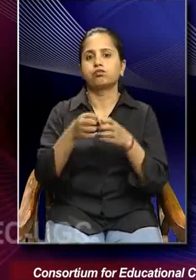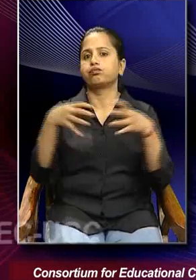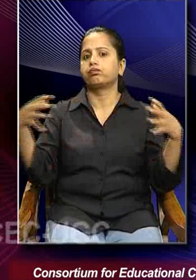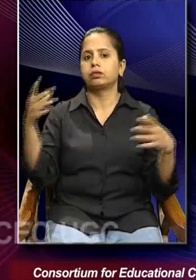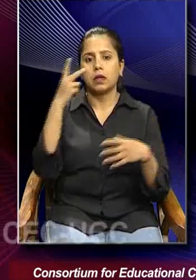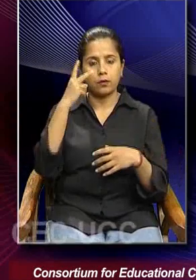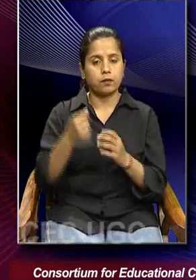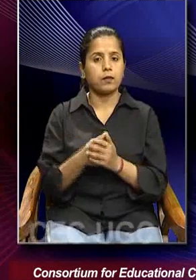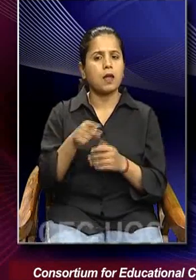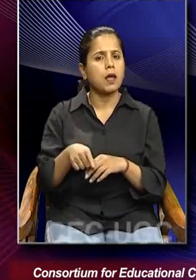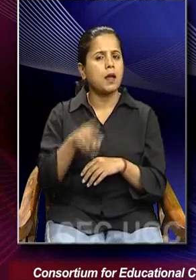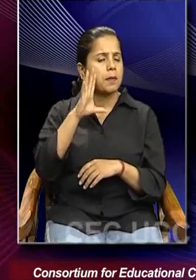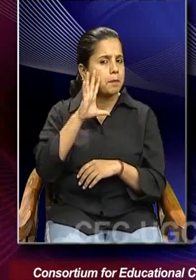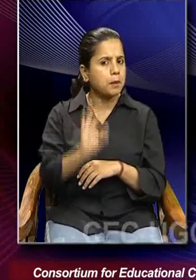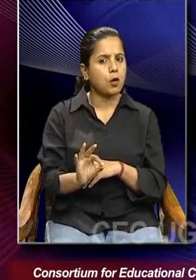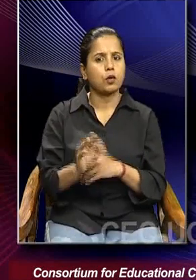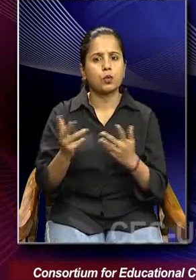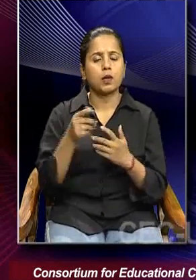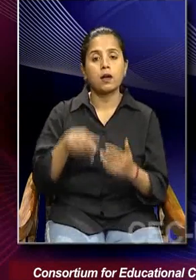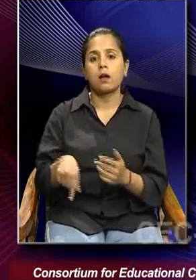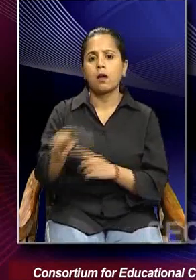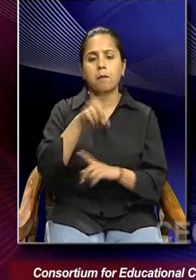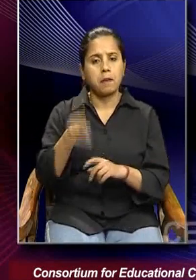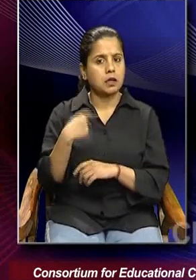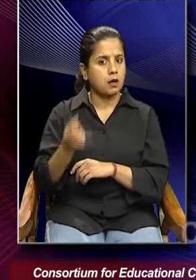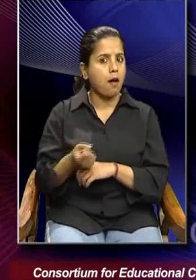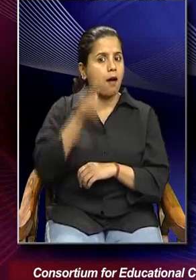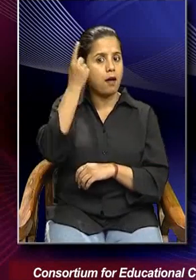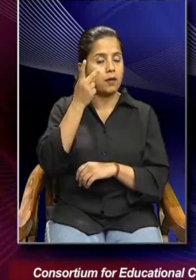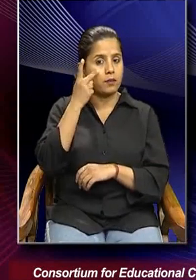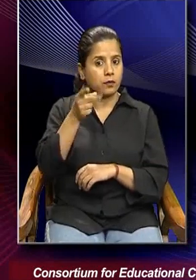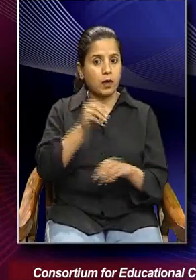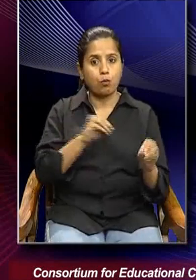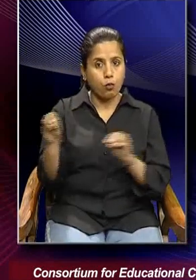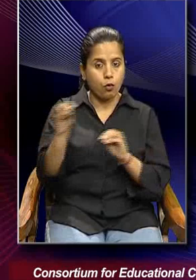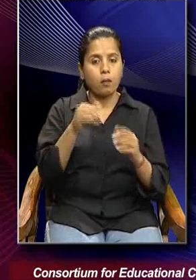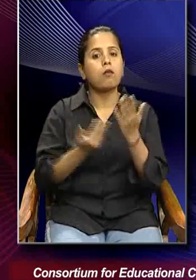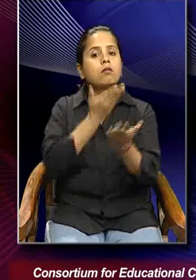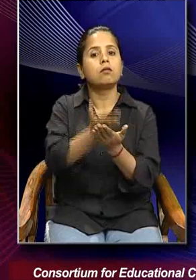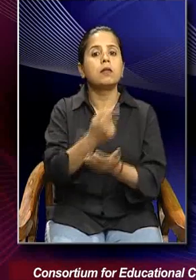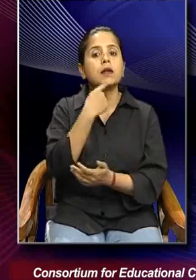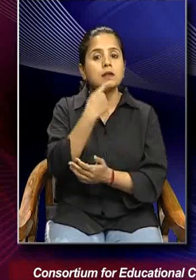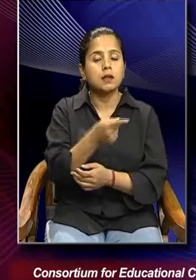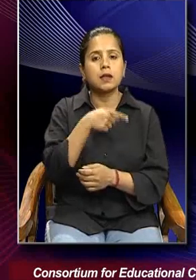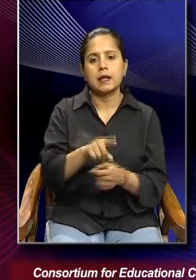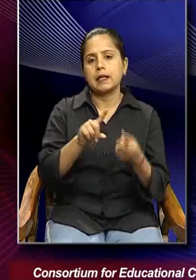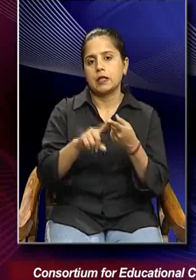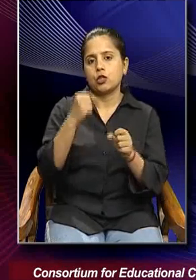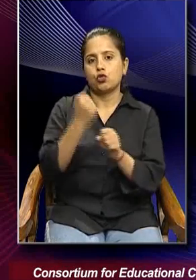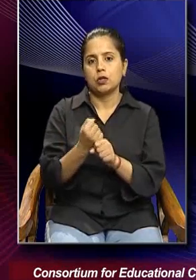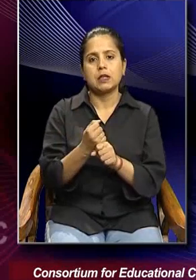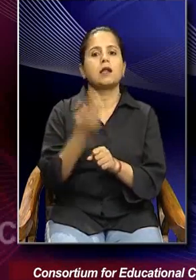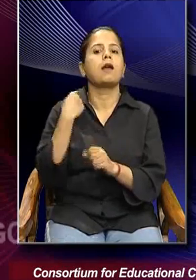So the most important premise to understand migration was proposed by E.G.